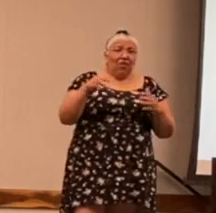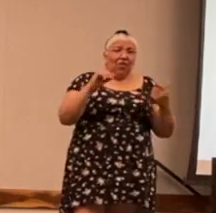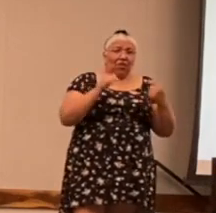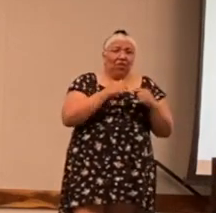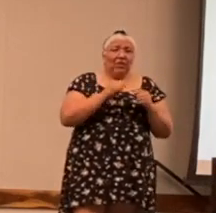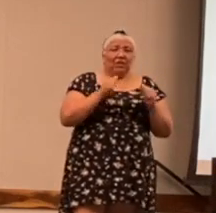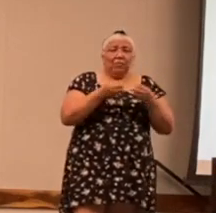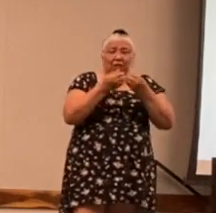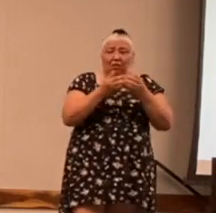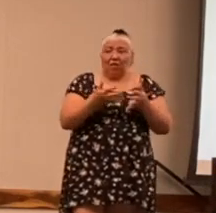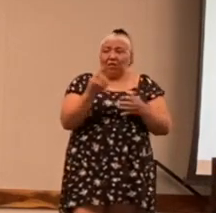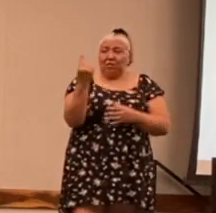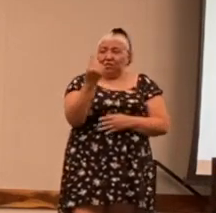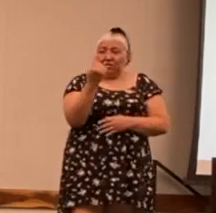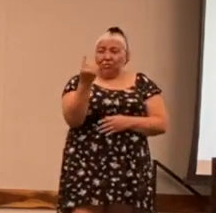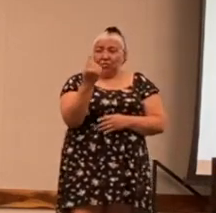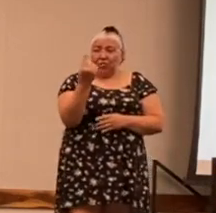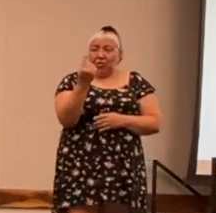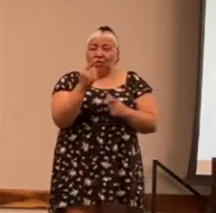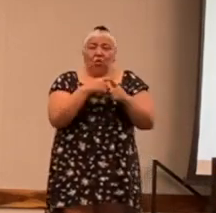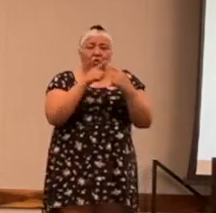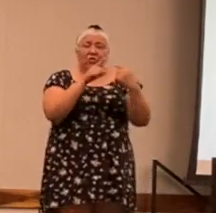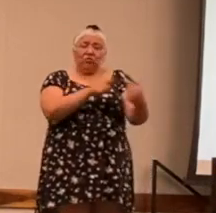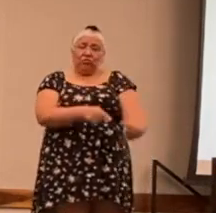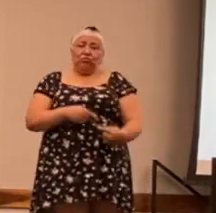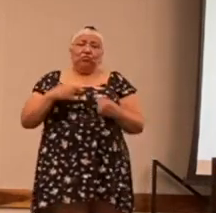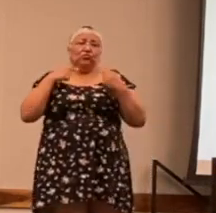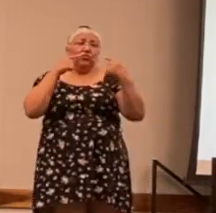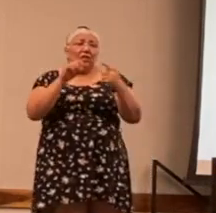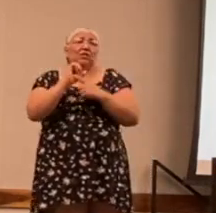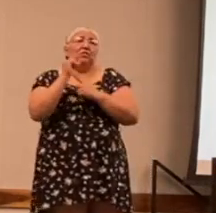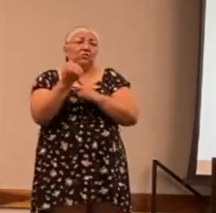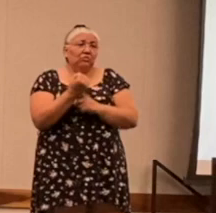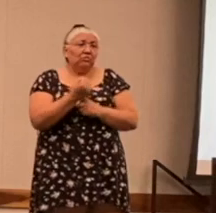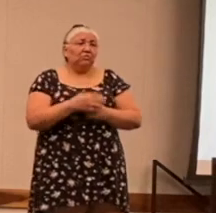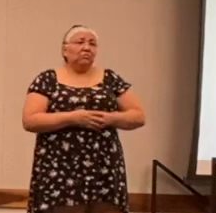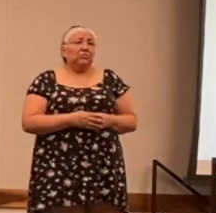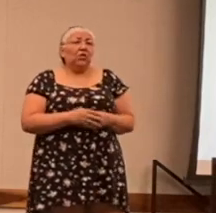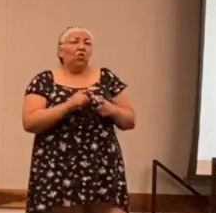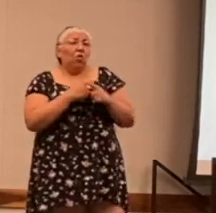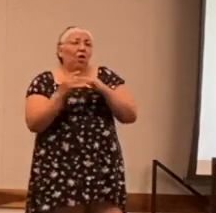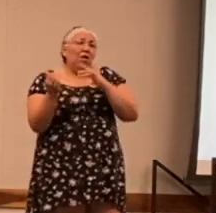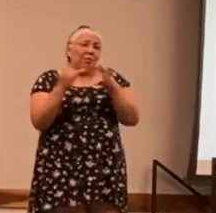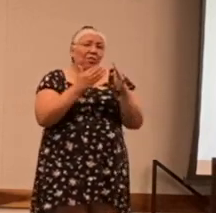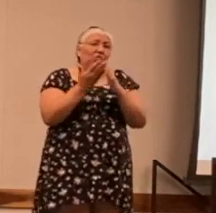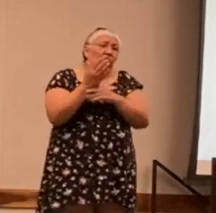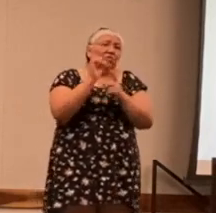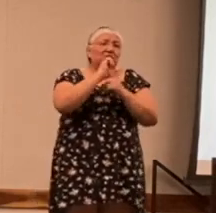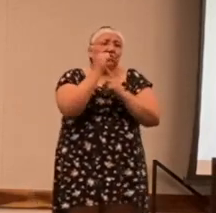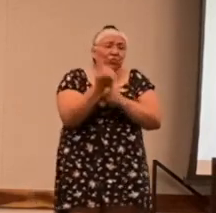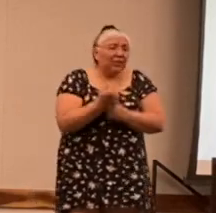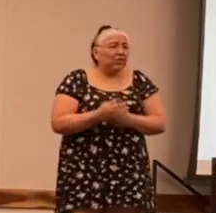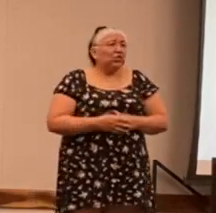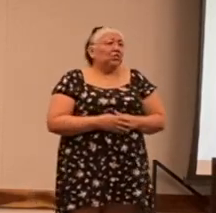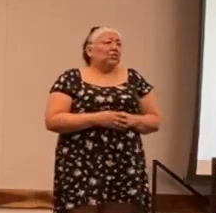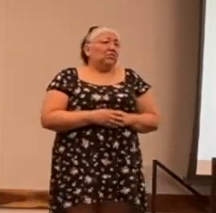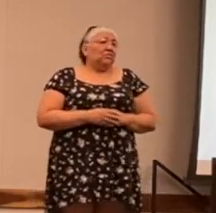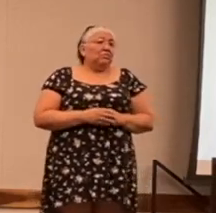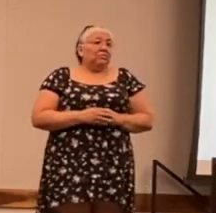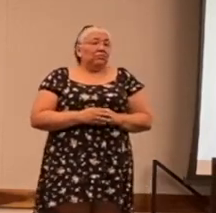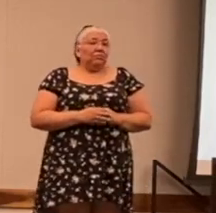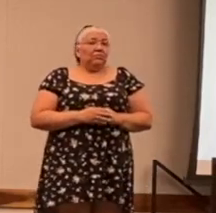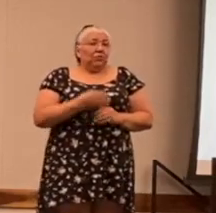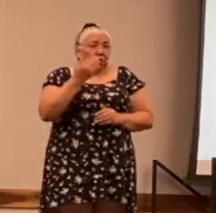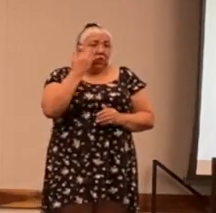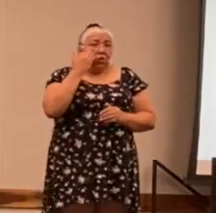be the loss of a loved one, or struggling in a circumstance, or battling through a situation.